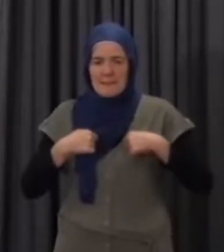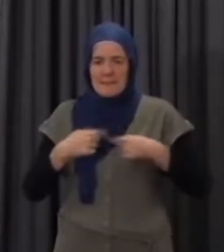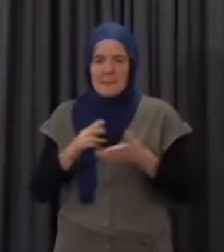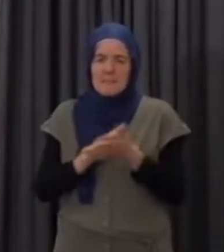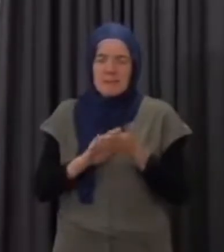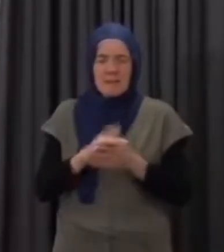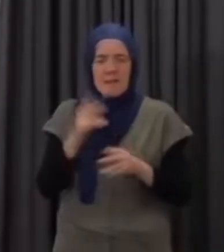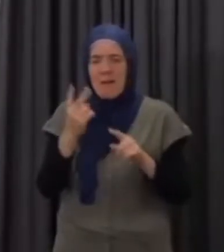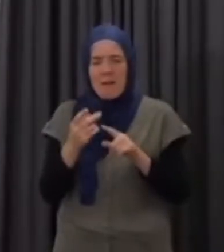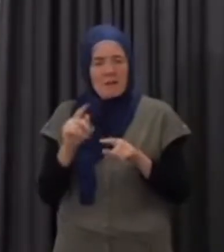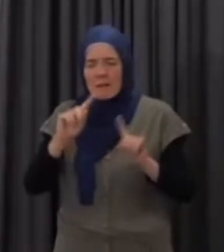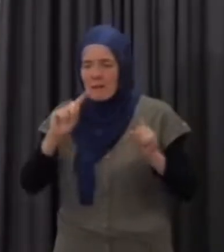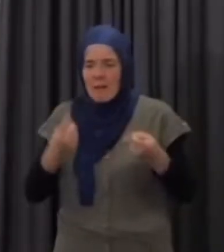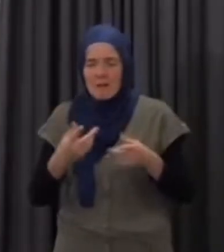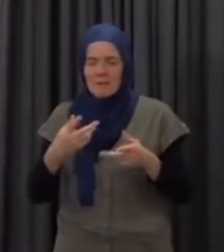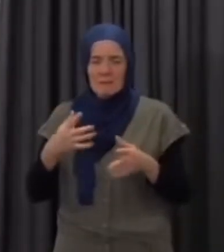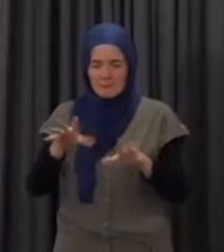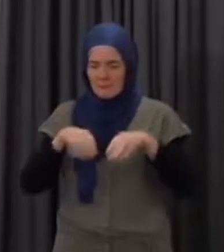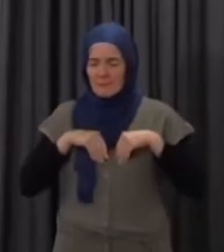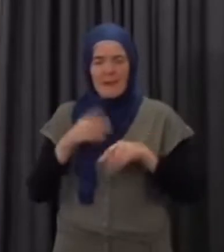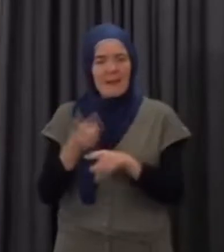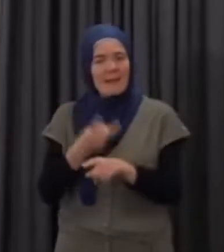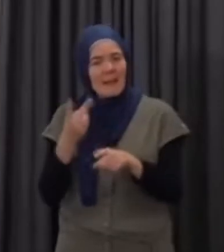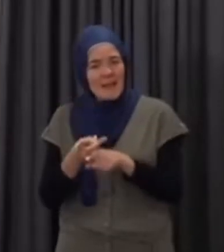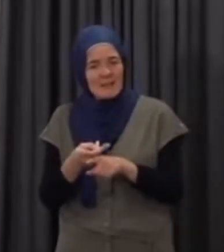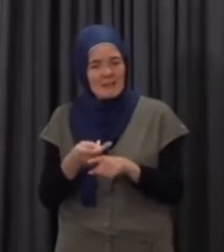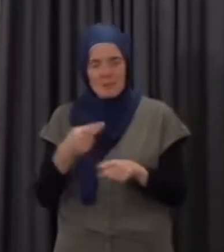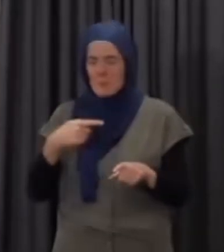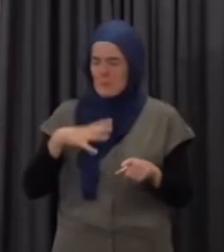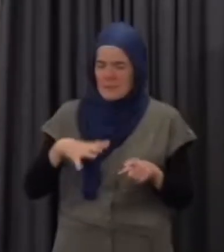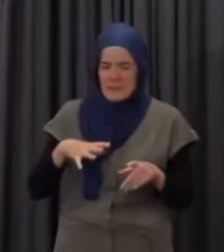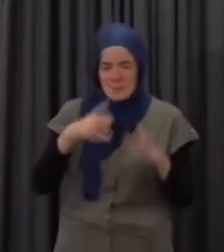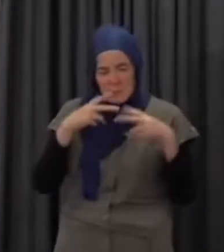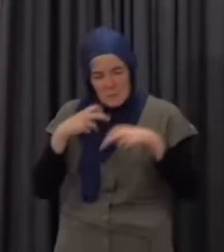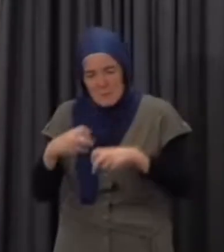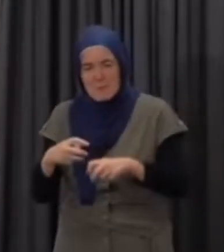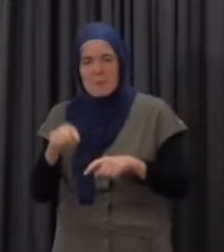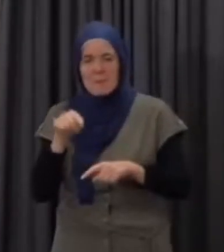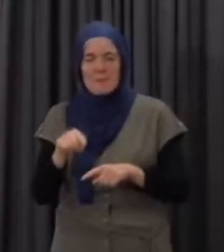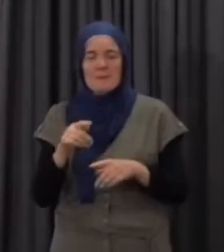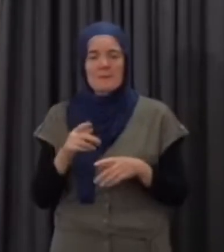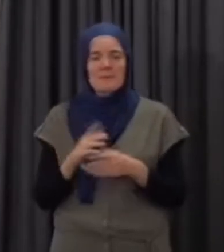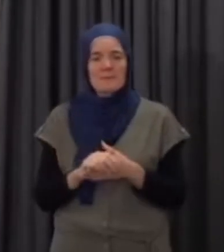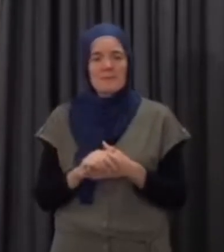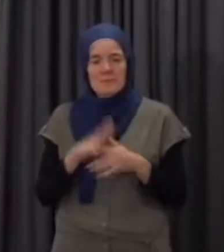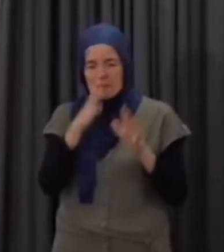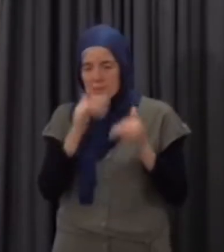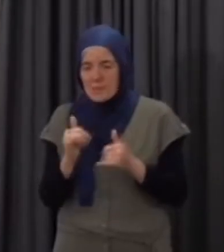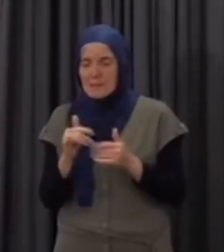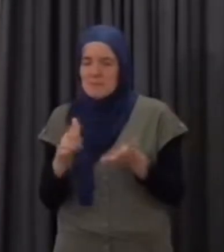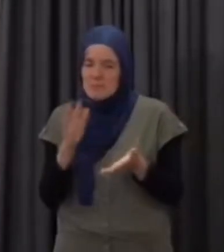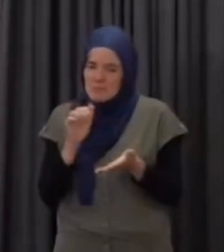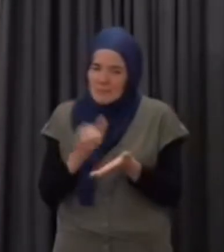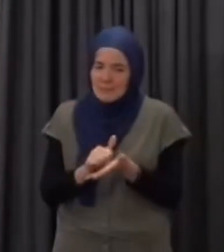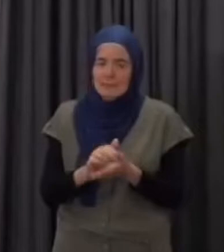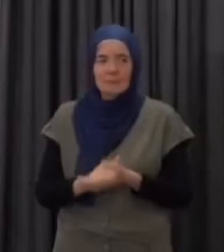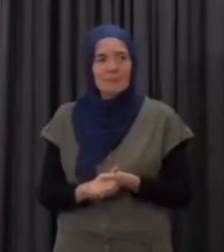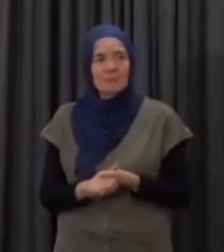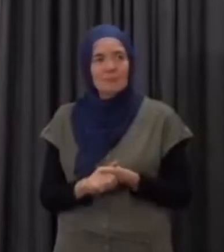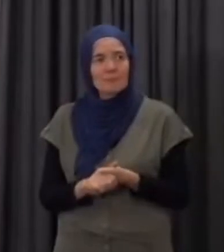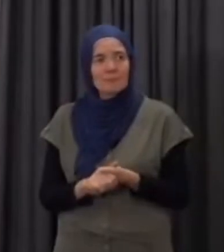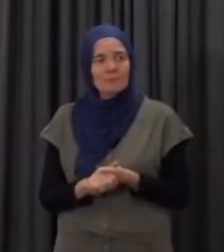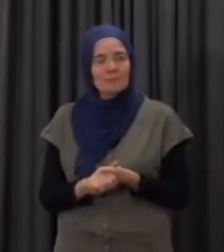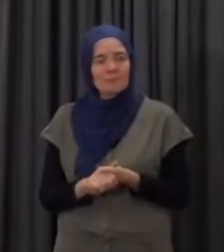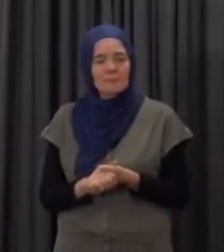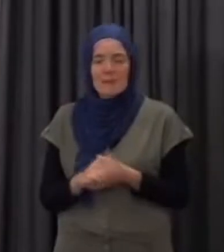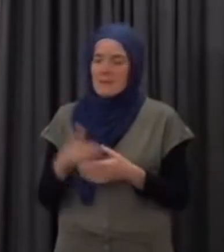my hope would be that using those UK negotiations, that we are plugged into those scientific discussions, that we would be able to broker the equitable access that